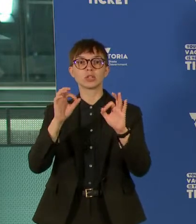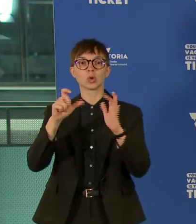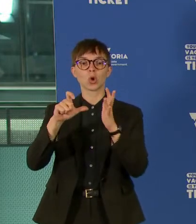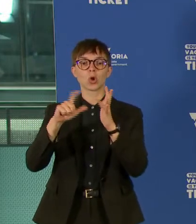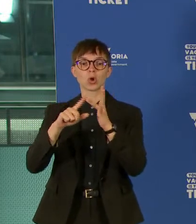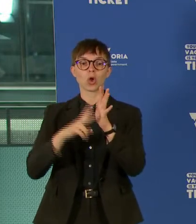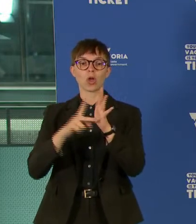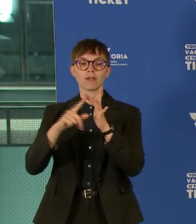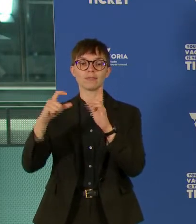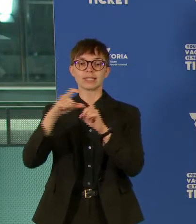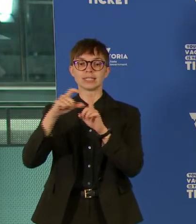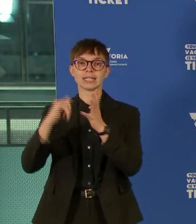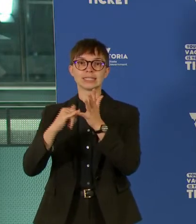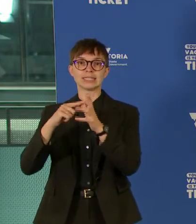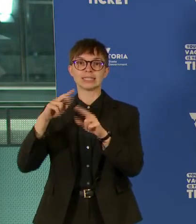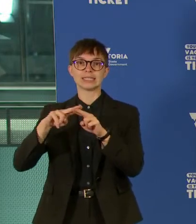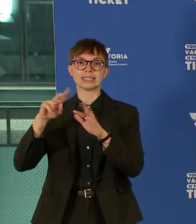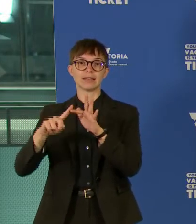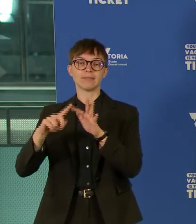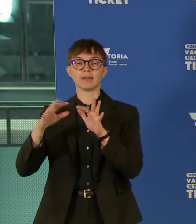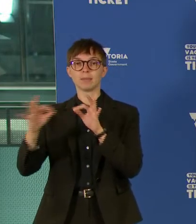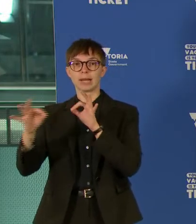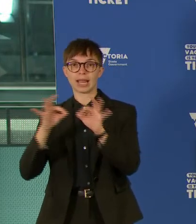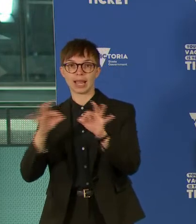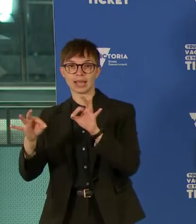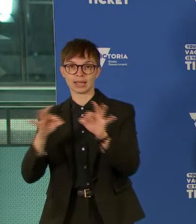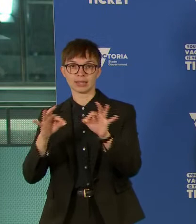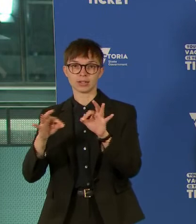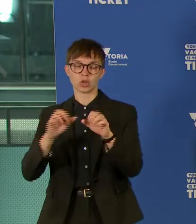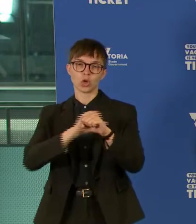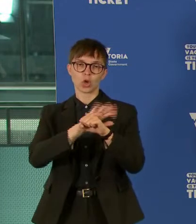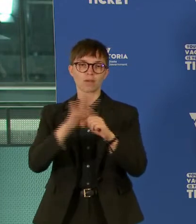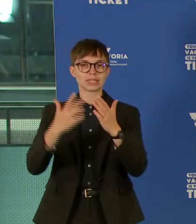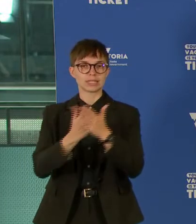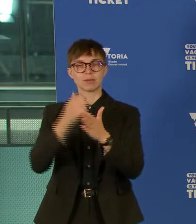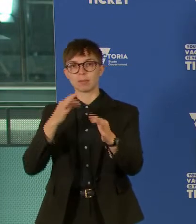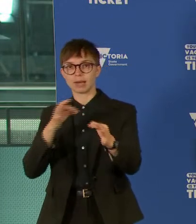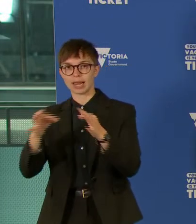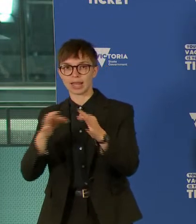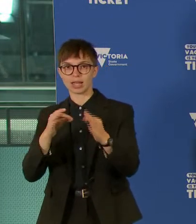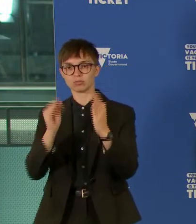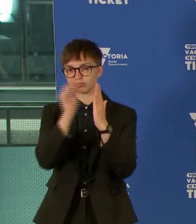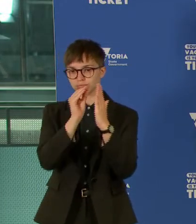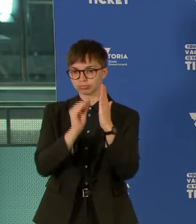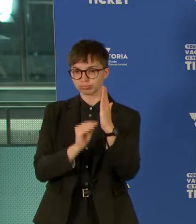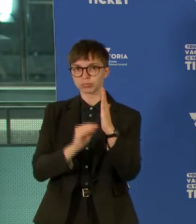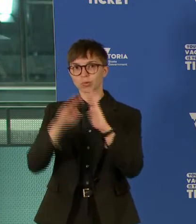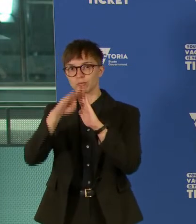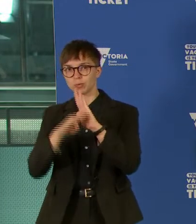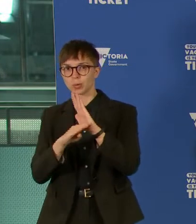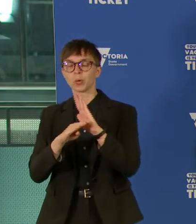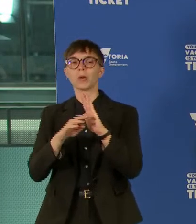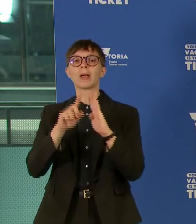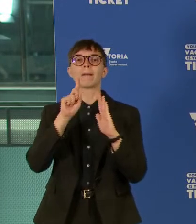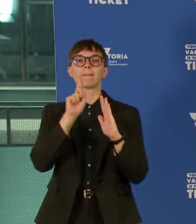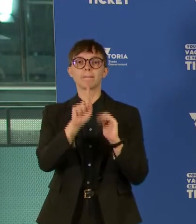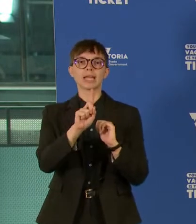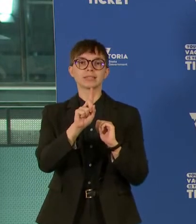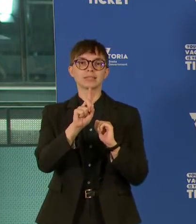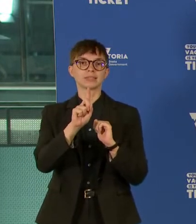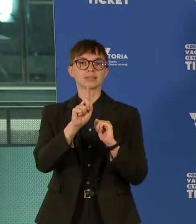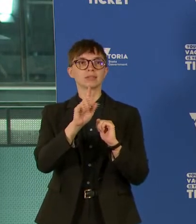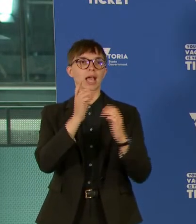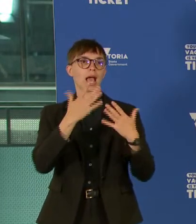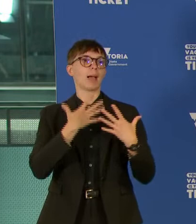and safety risks in their workplaces, it will be up to those workplaces to manage those plans. And